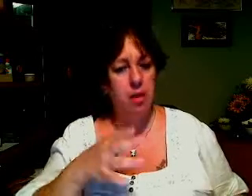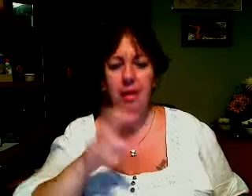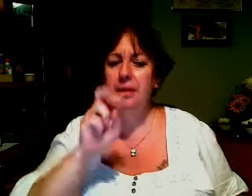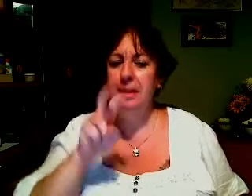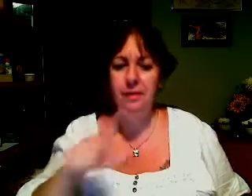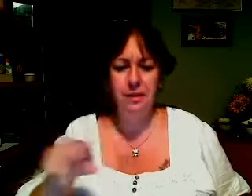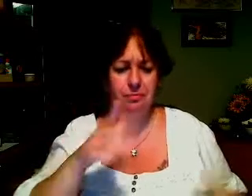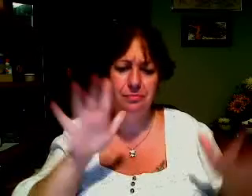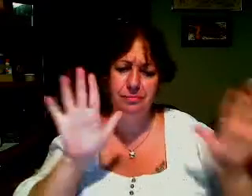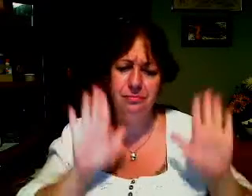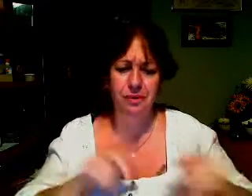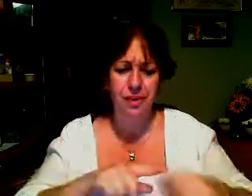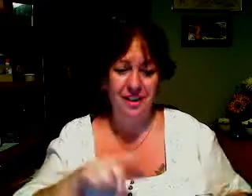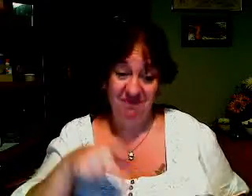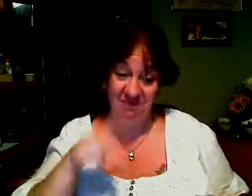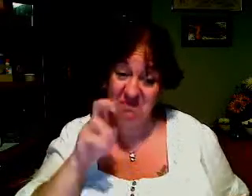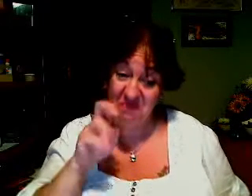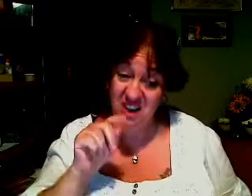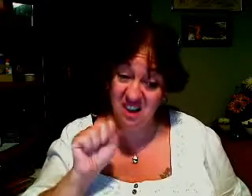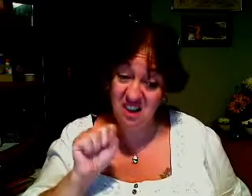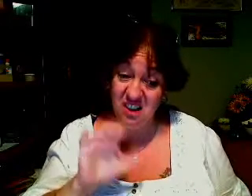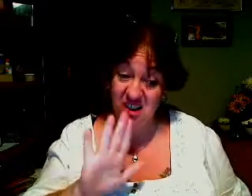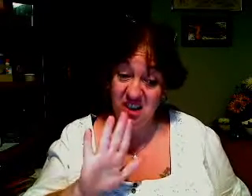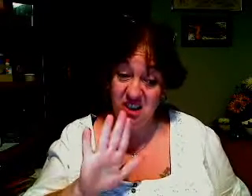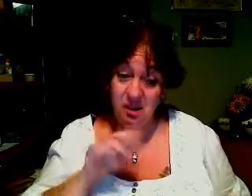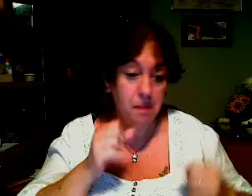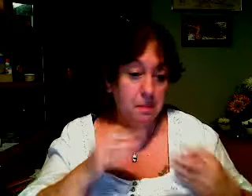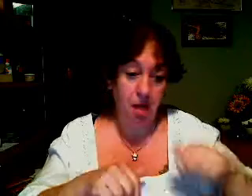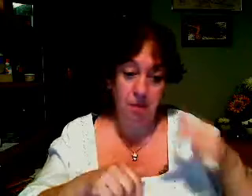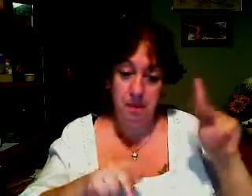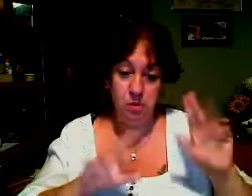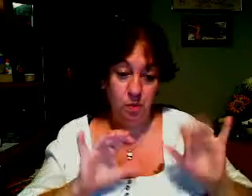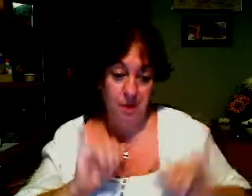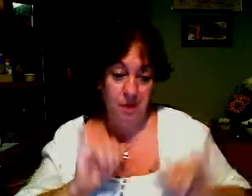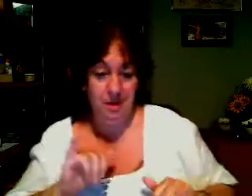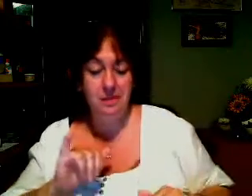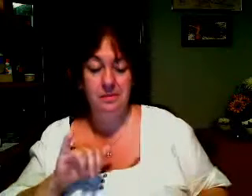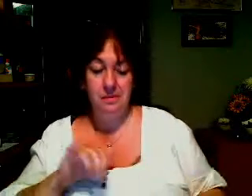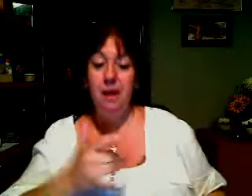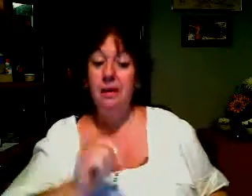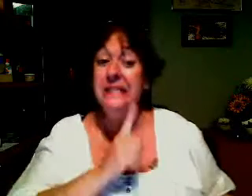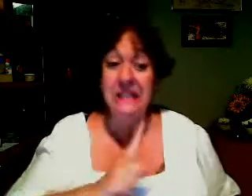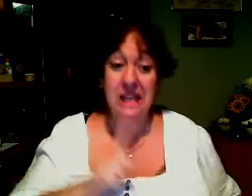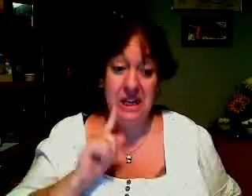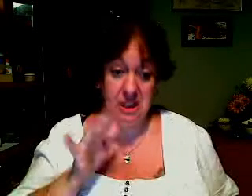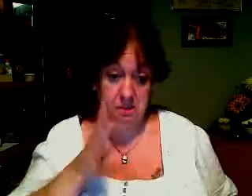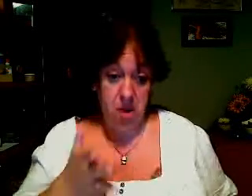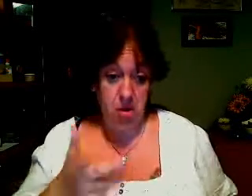roommate. This, uh, pack dates back a lot farther into the Nazi party. So they're not Nazis?